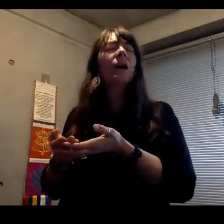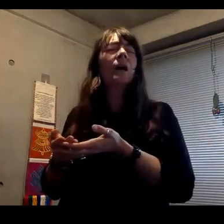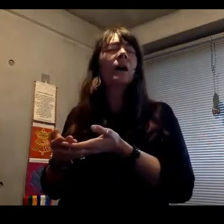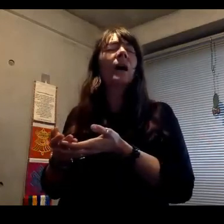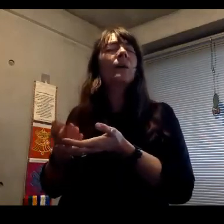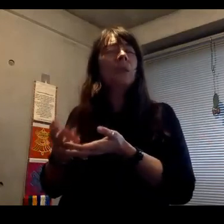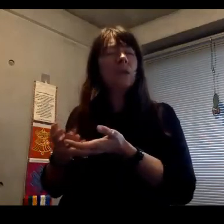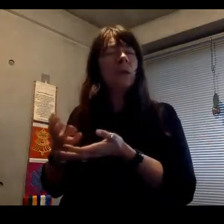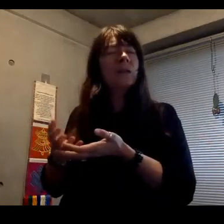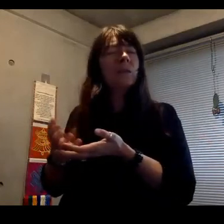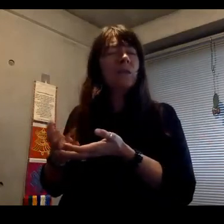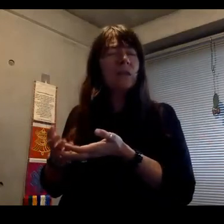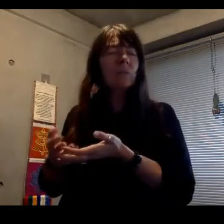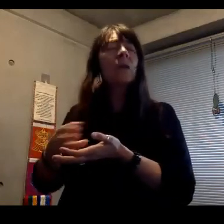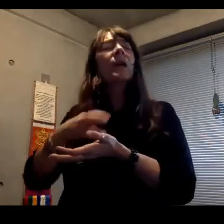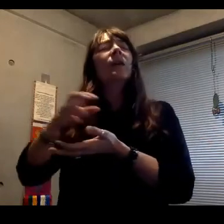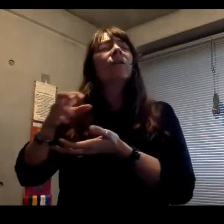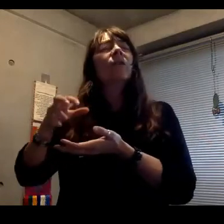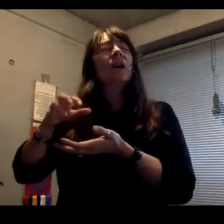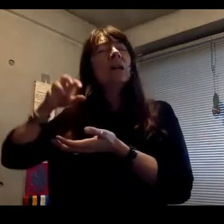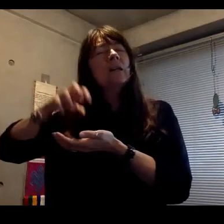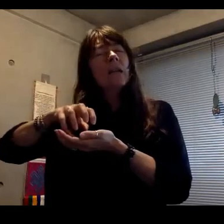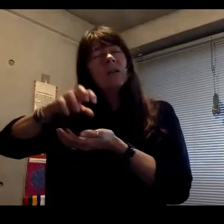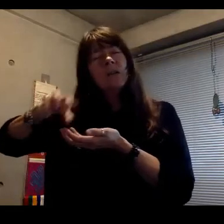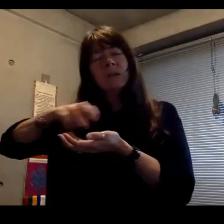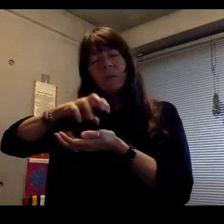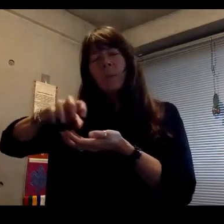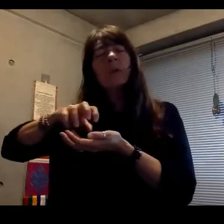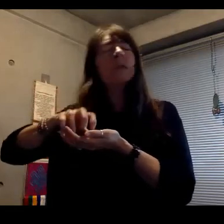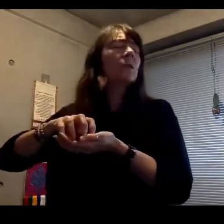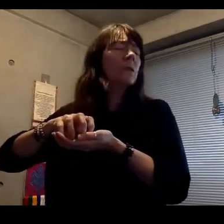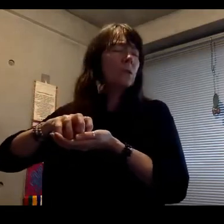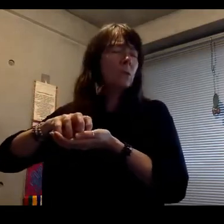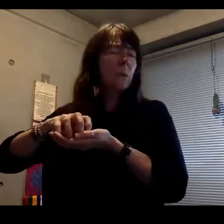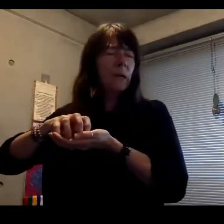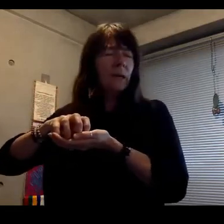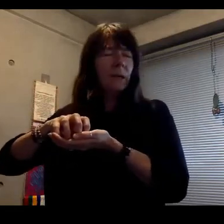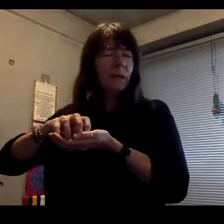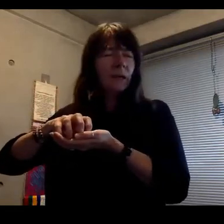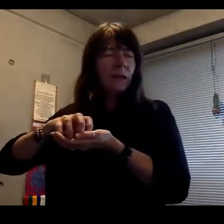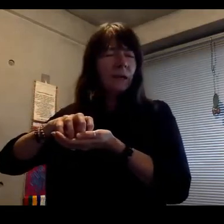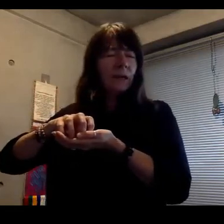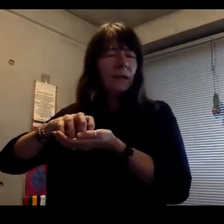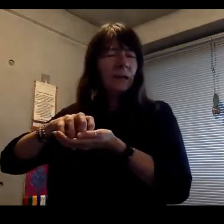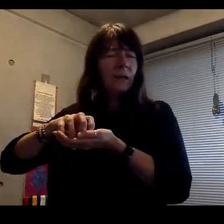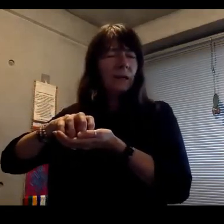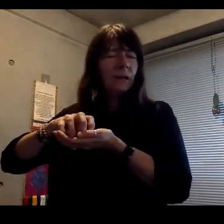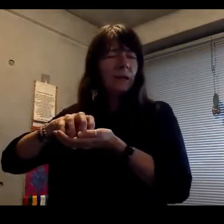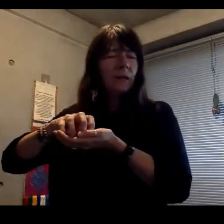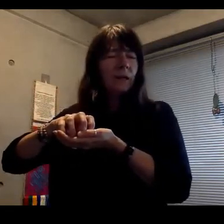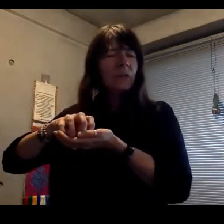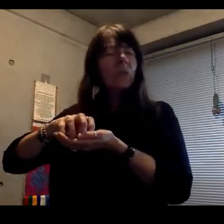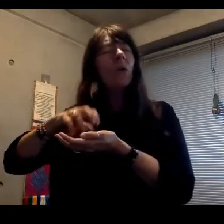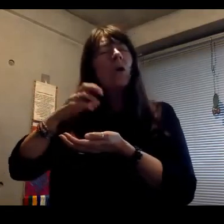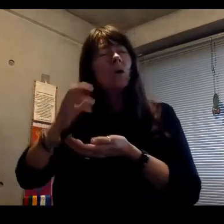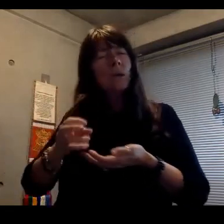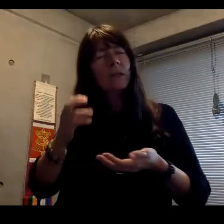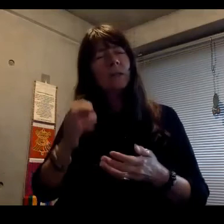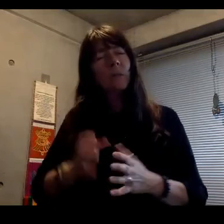say, I may create some victims if I take this and put it in a certain way. Mhm.